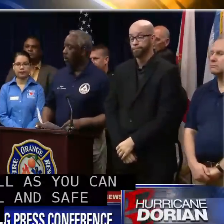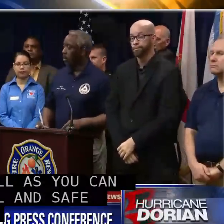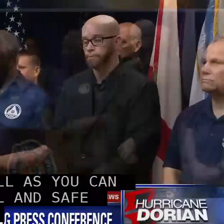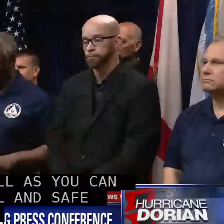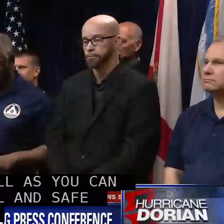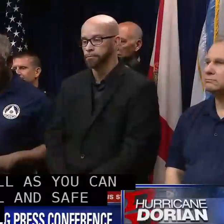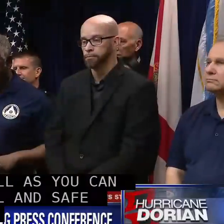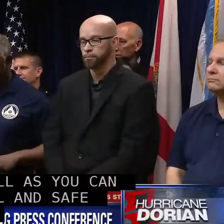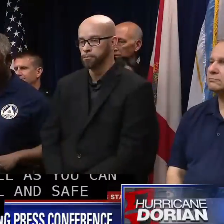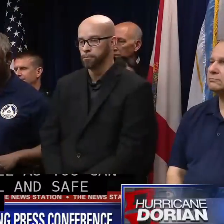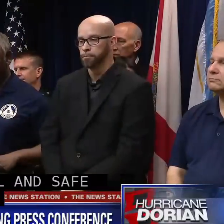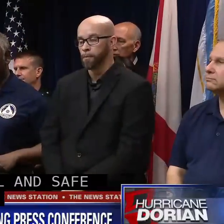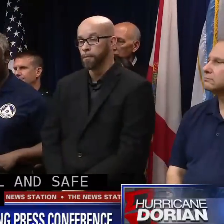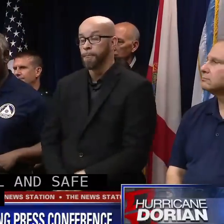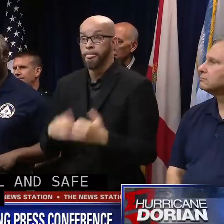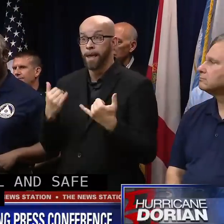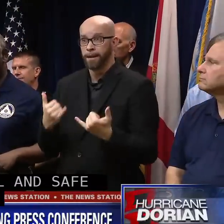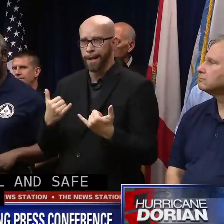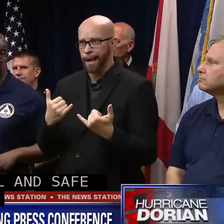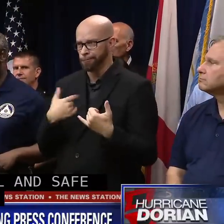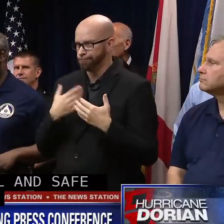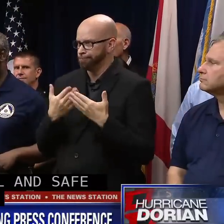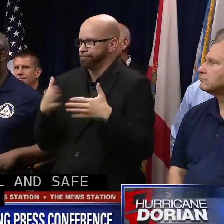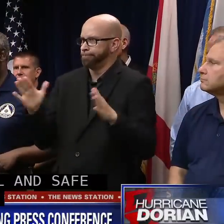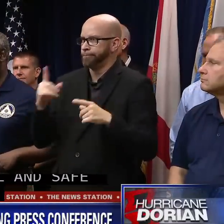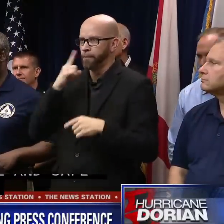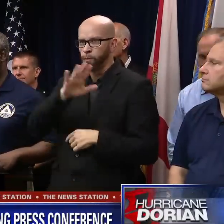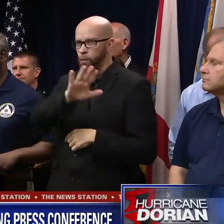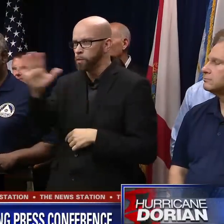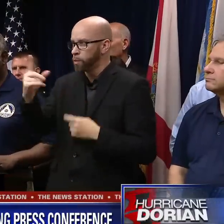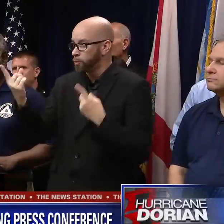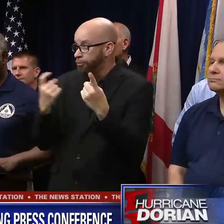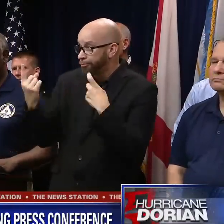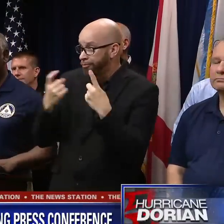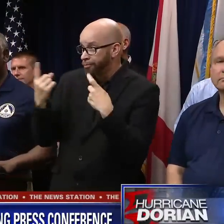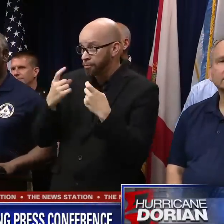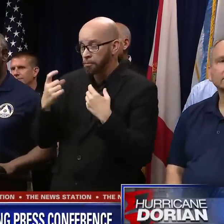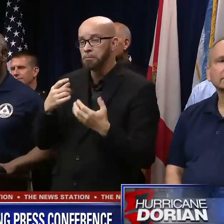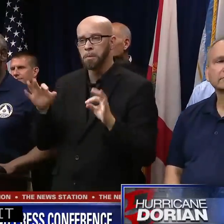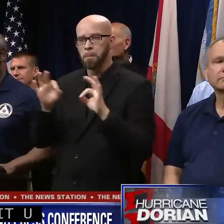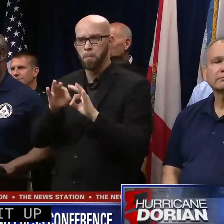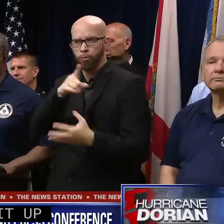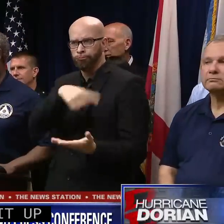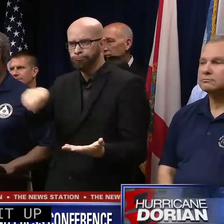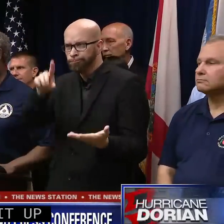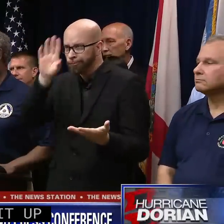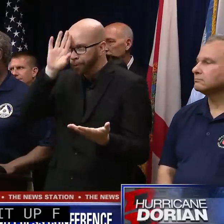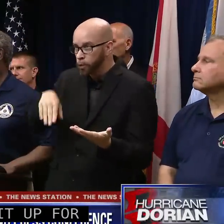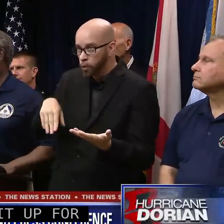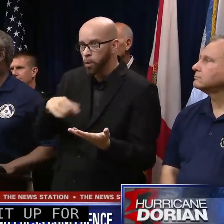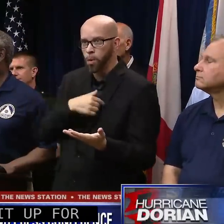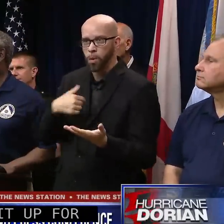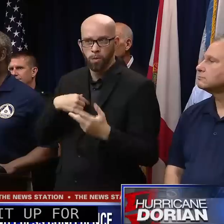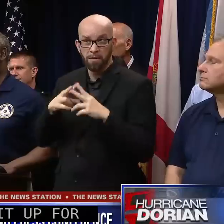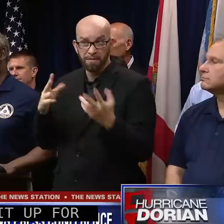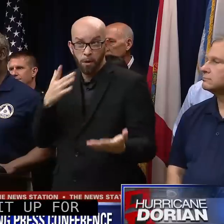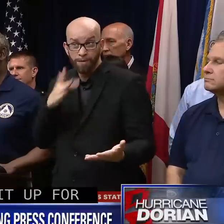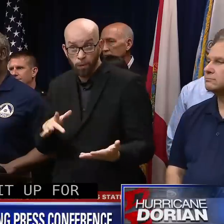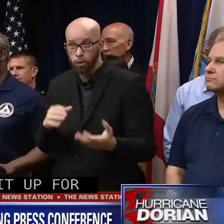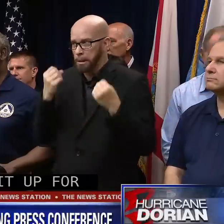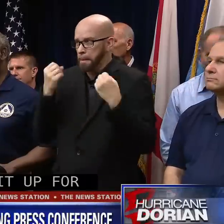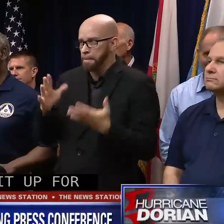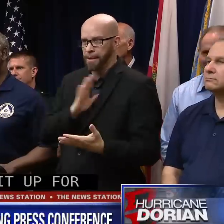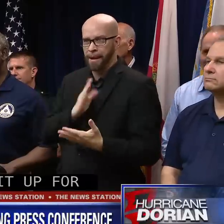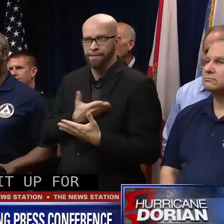Okay, let me just open it up for questions. I do remind you also that we're fortunate to have many of